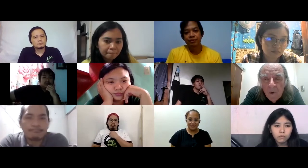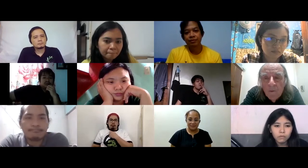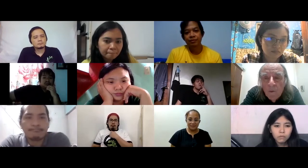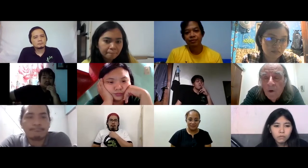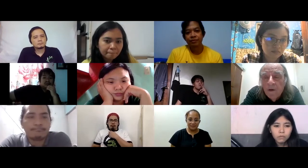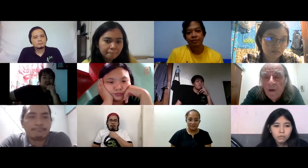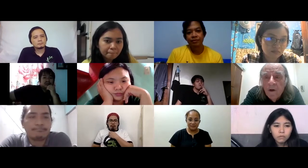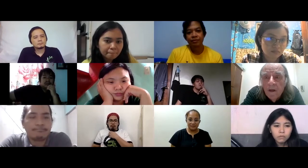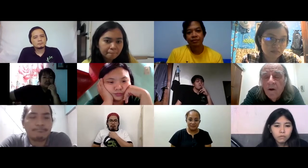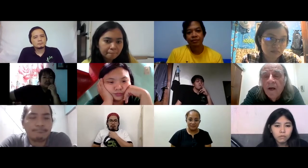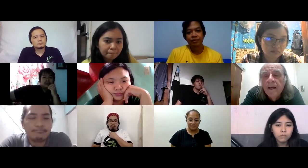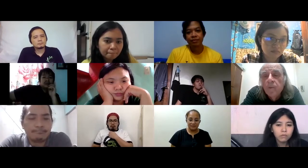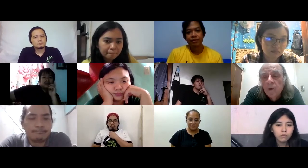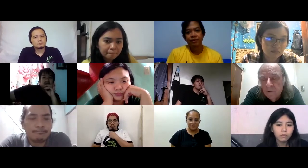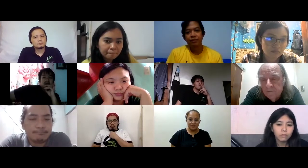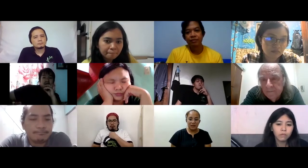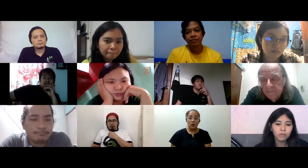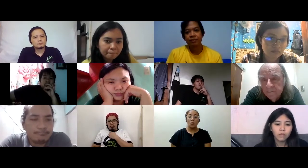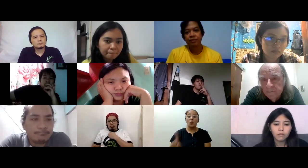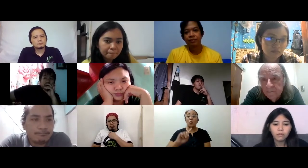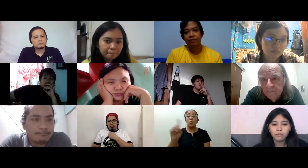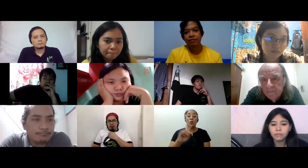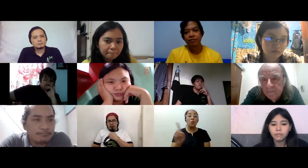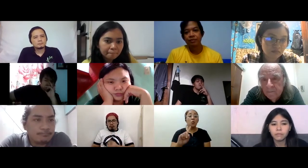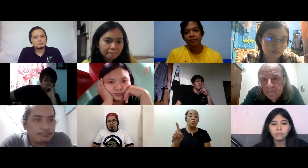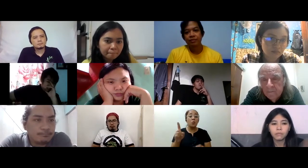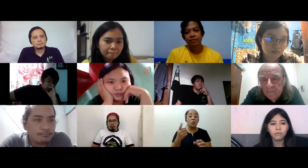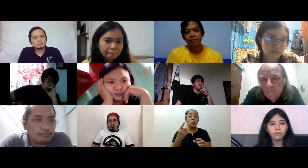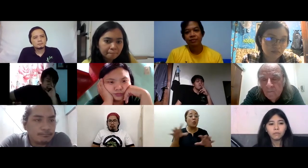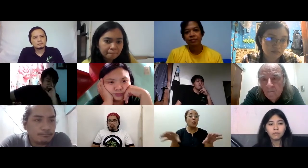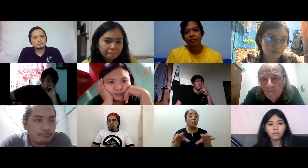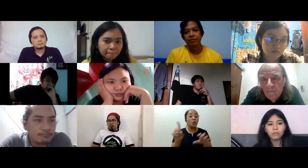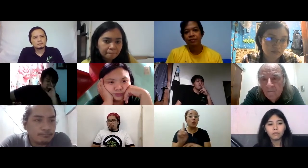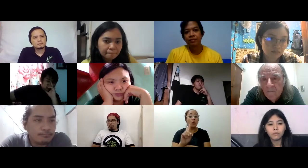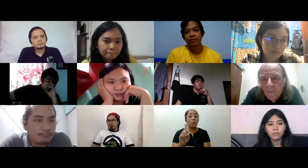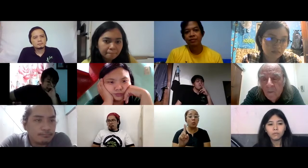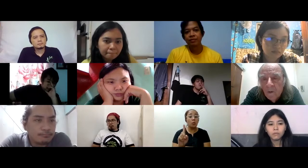So what we're working on are handbooks.